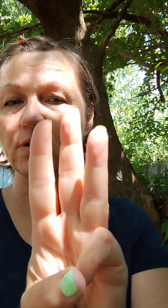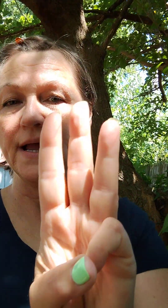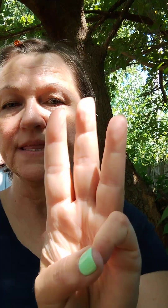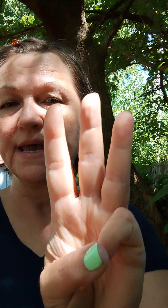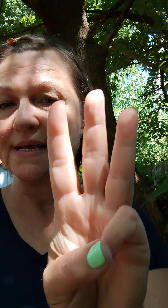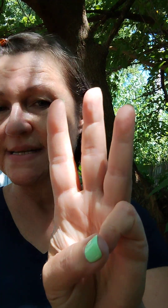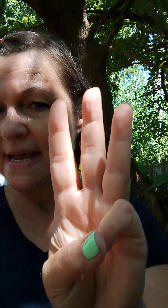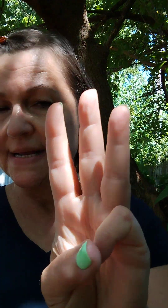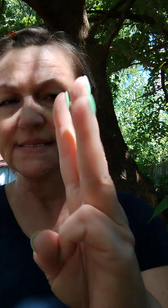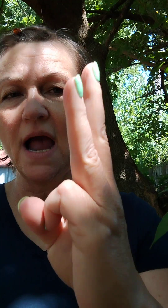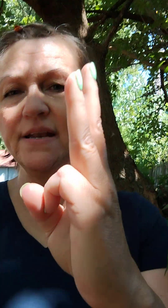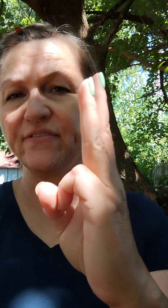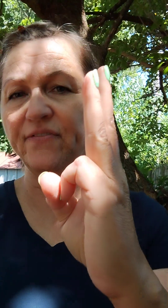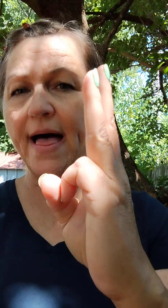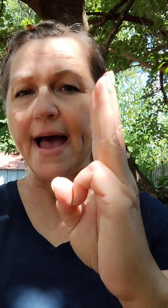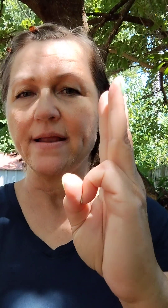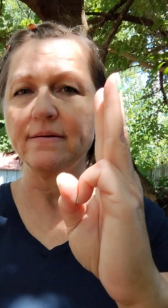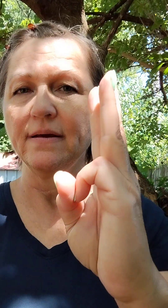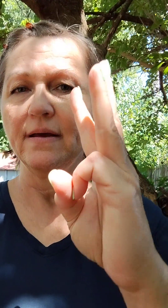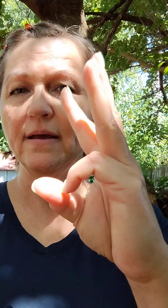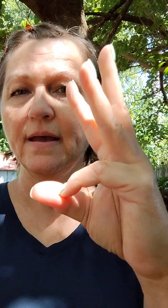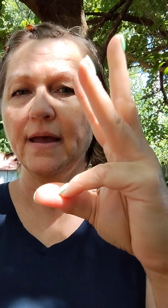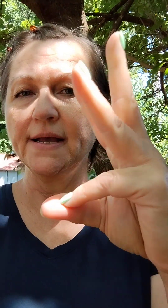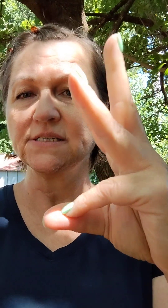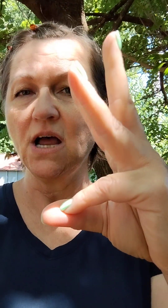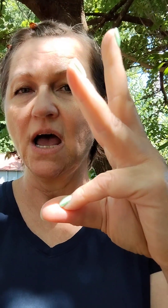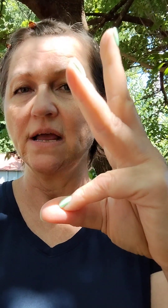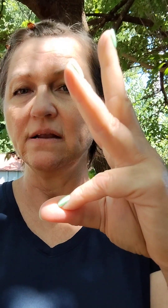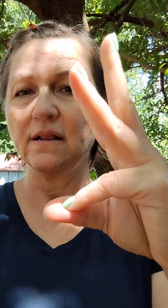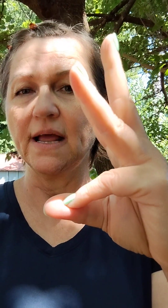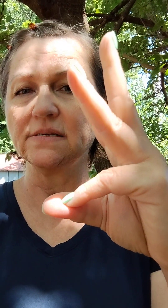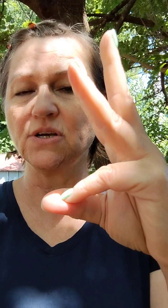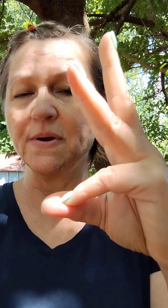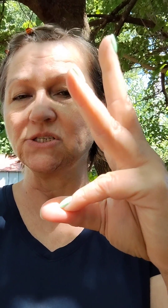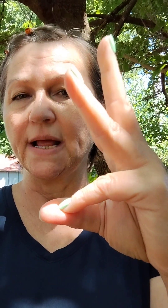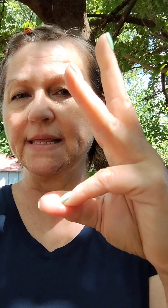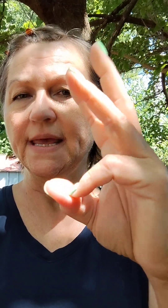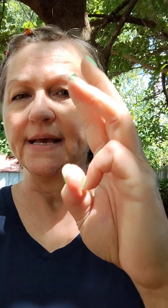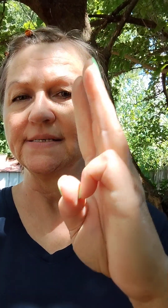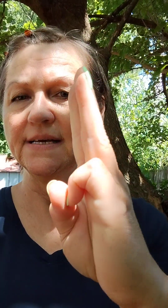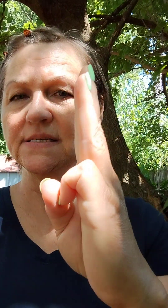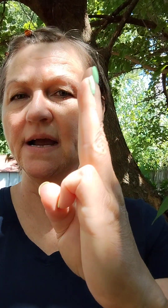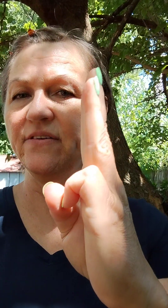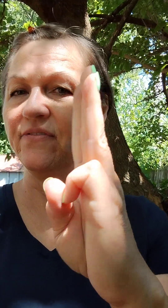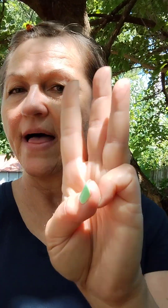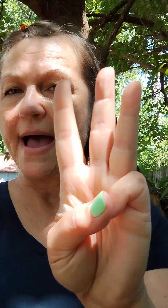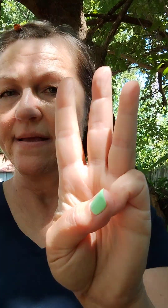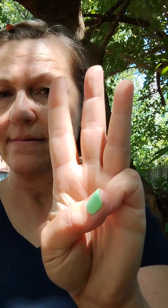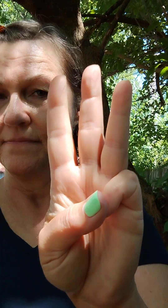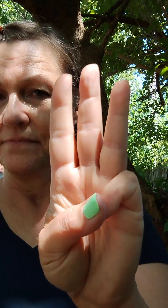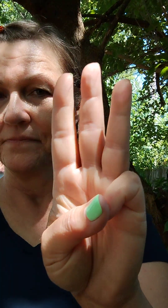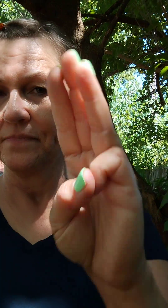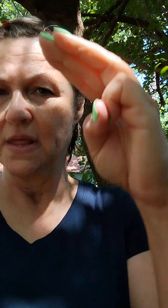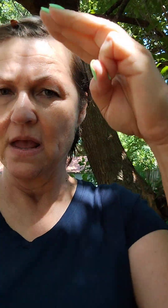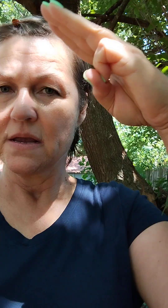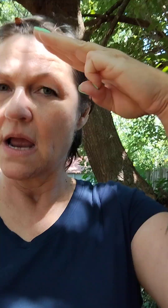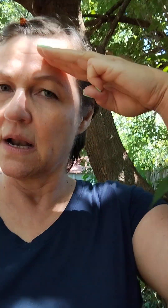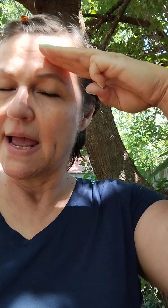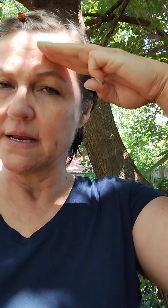like this, and it's kind of flat. It's not so much like this. It's kind of flat. Kind of like,